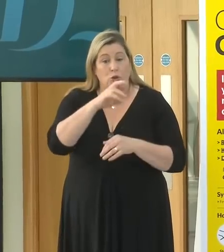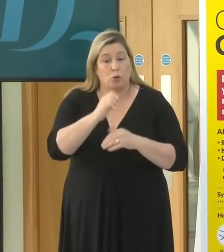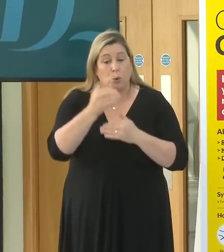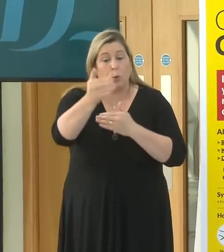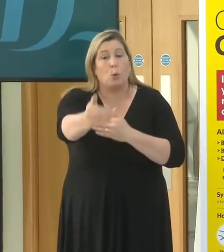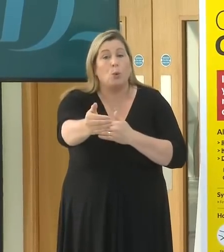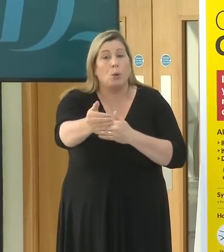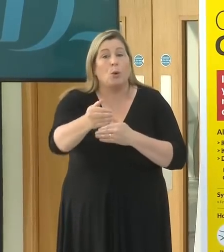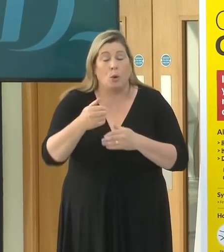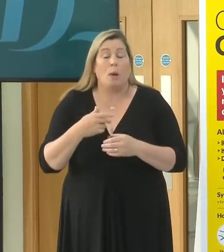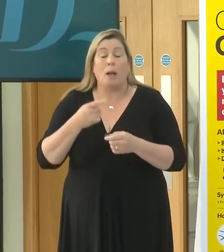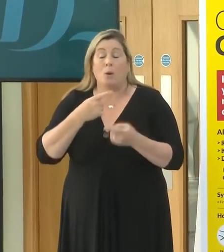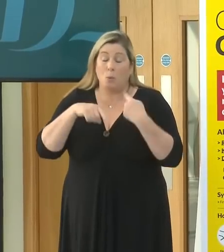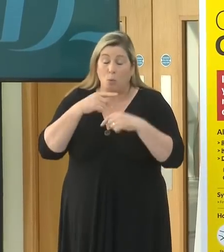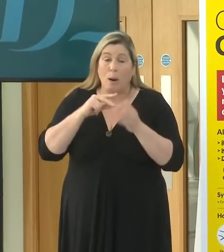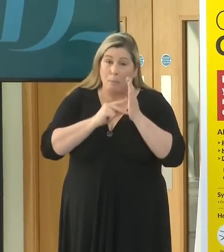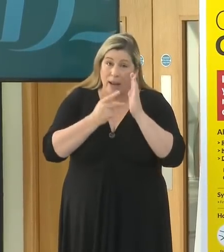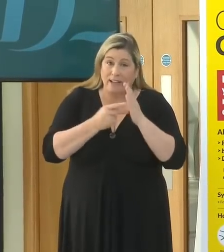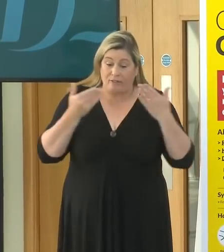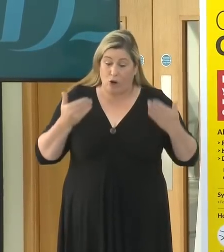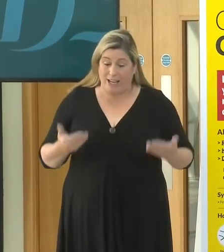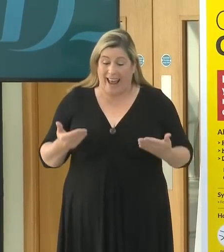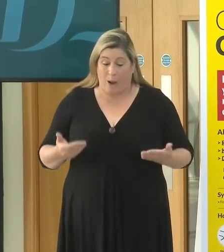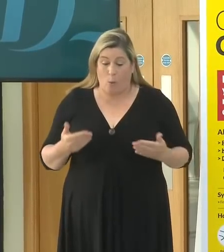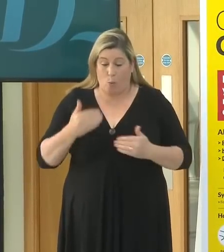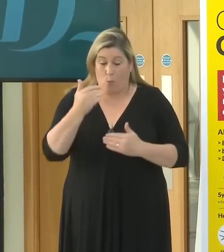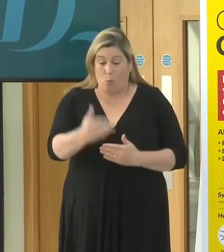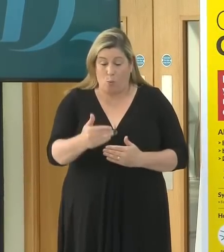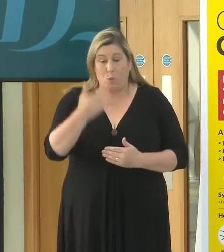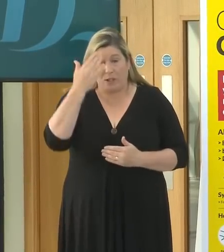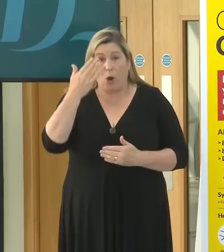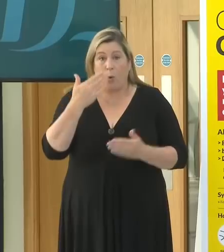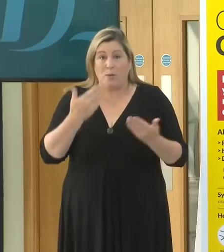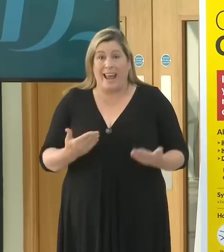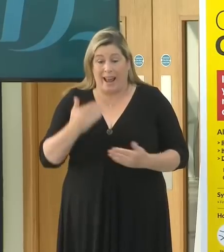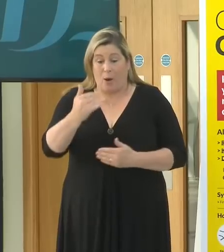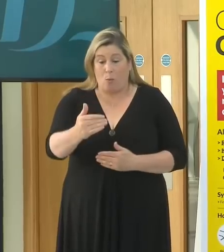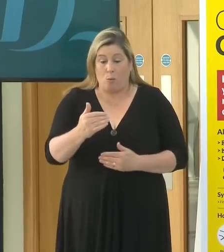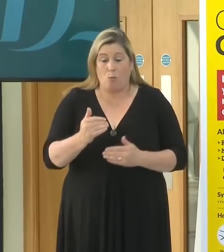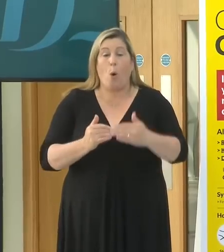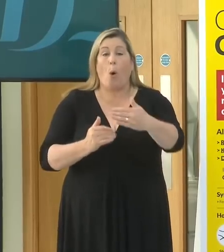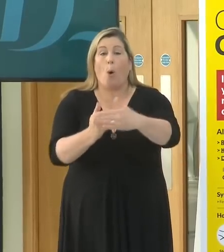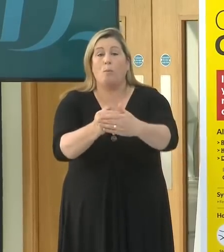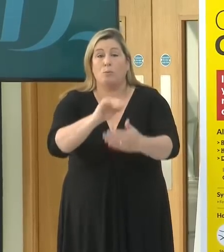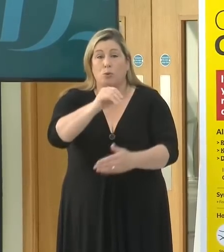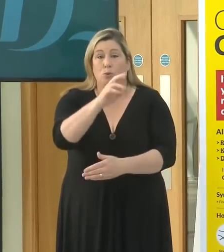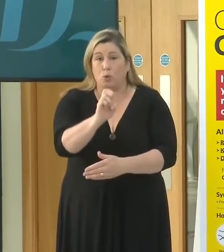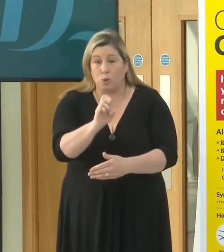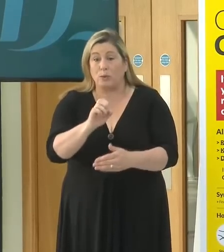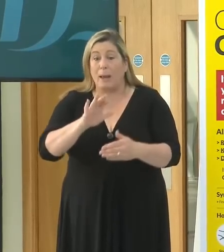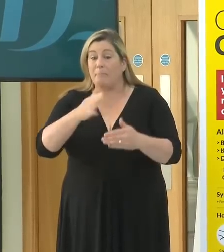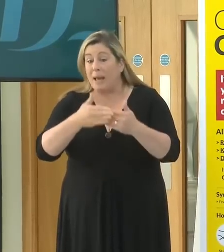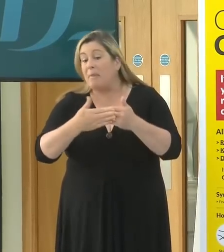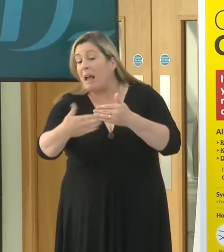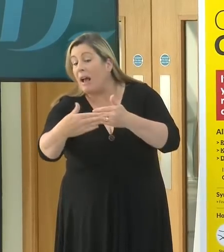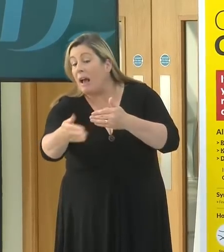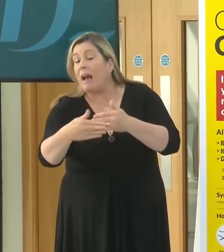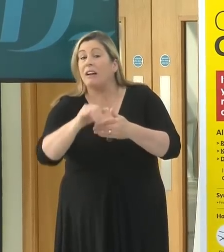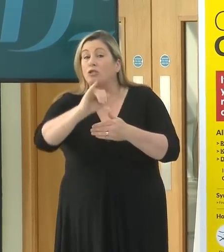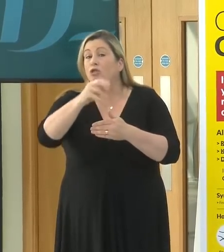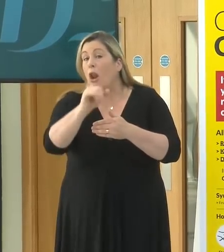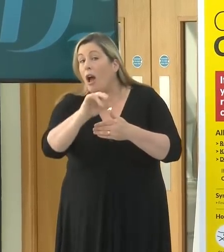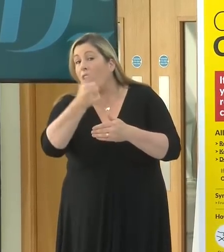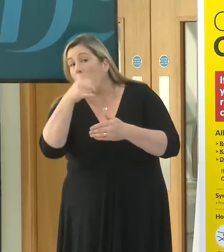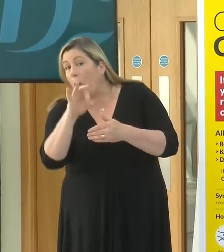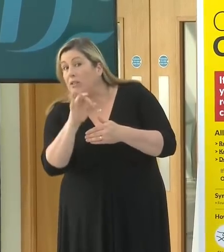based on the known capacity that we have right now, and we have that capacity to June and potentially on further July and August. We're planning based on what we have.